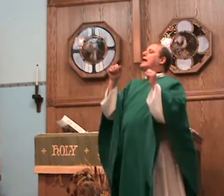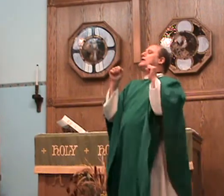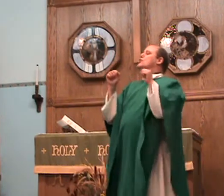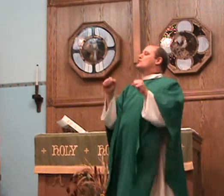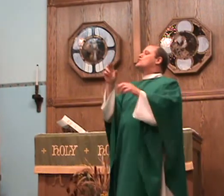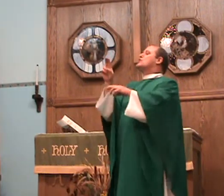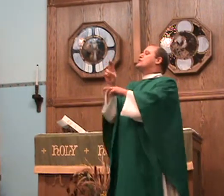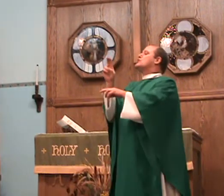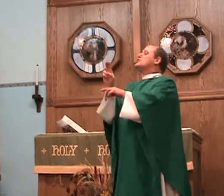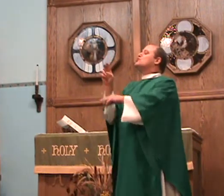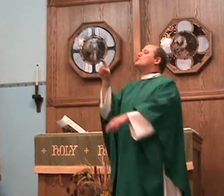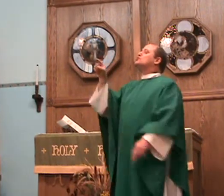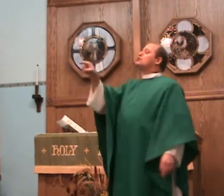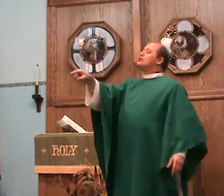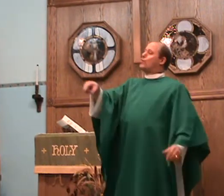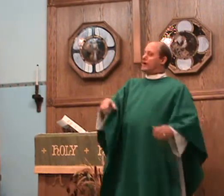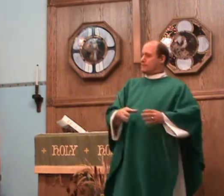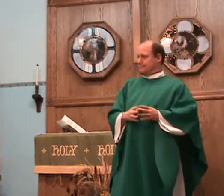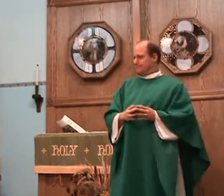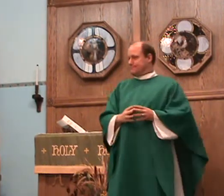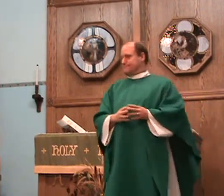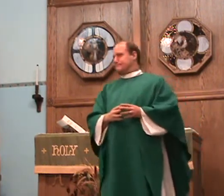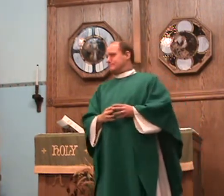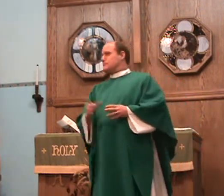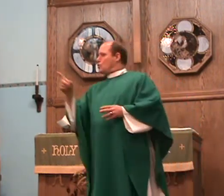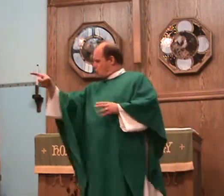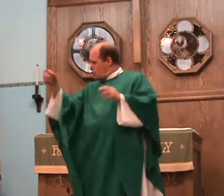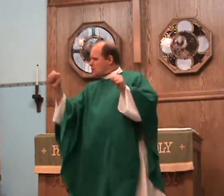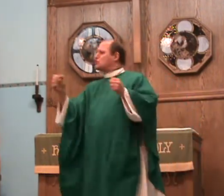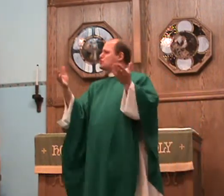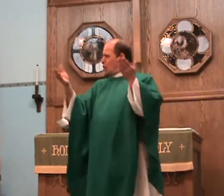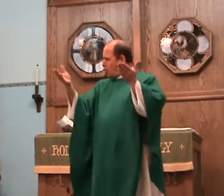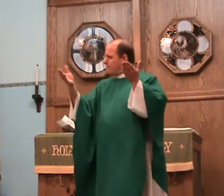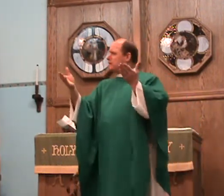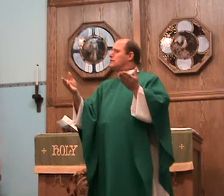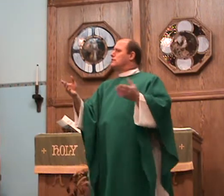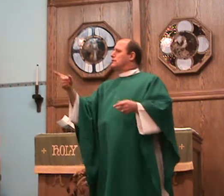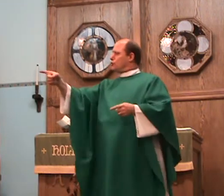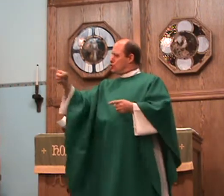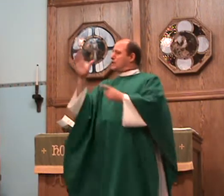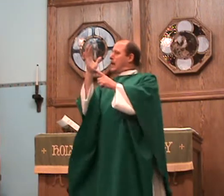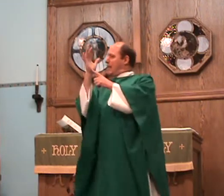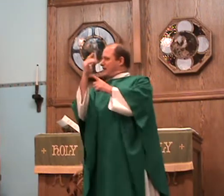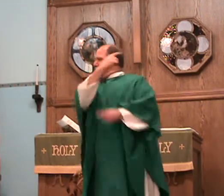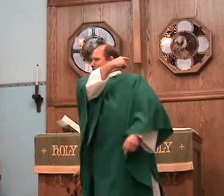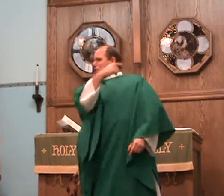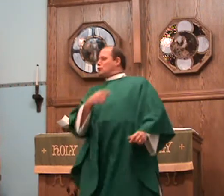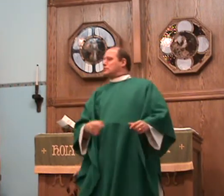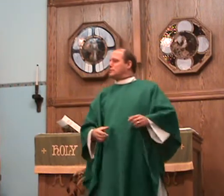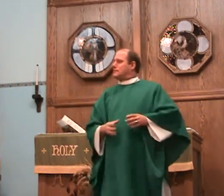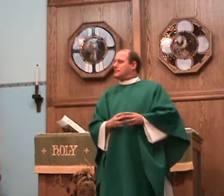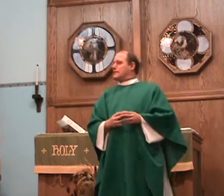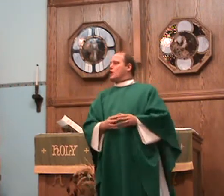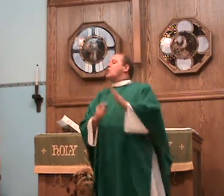God could use you. You could serve. You could light the candle. You